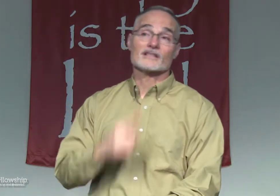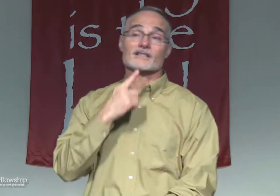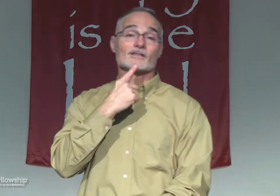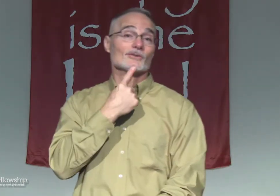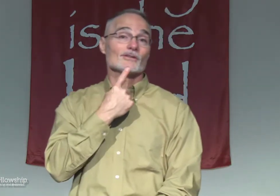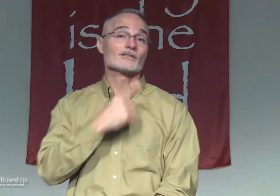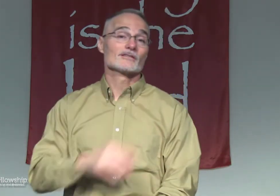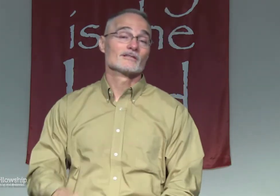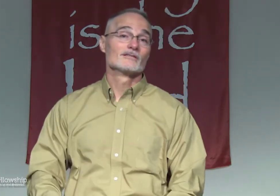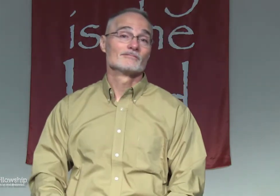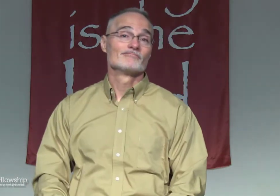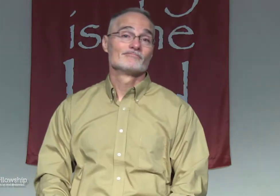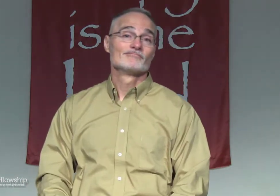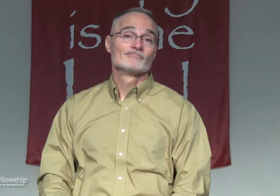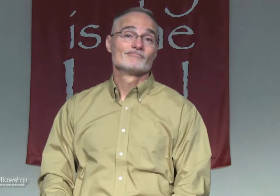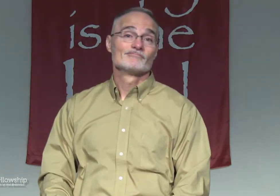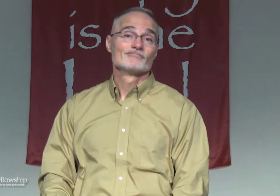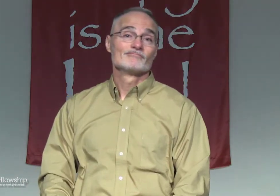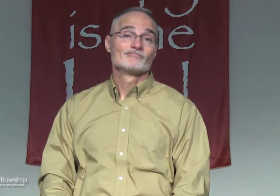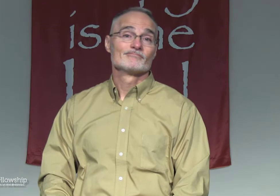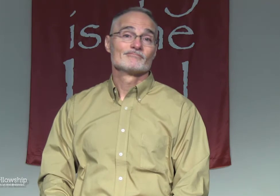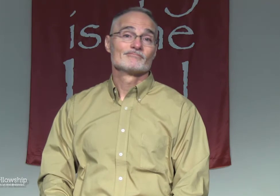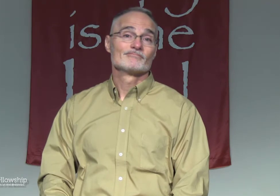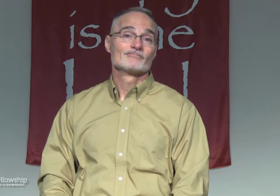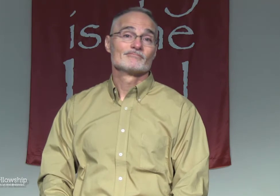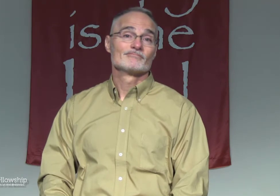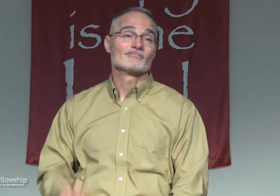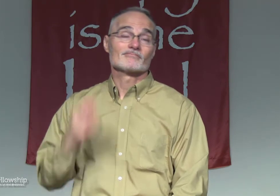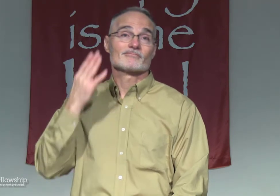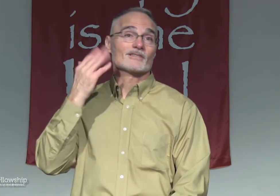Paul's concern here is a serious one.